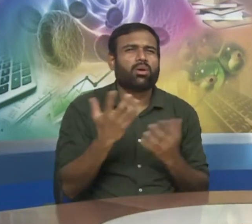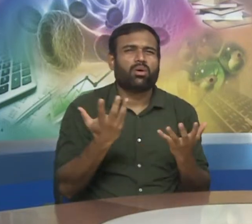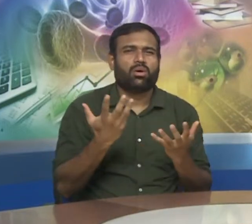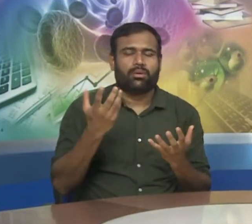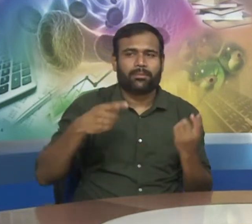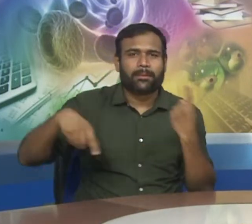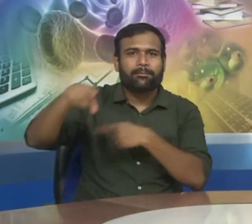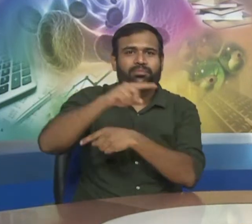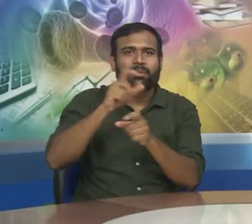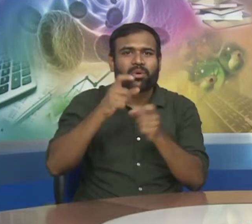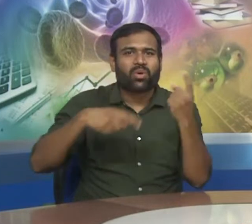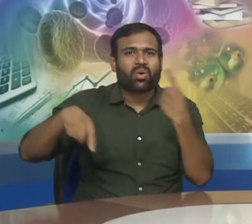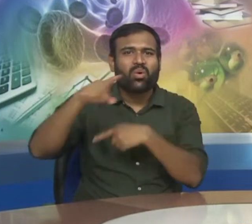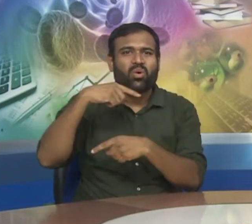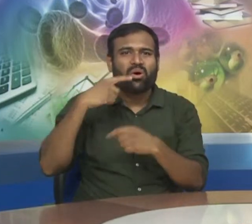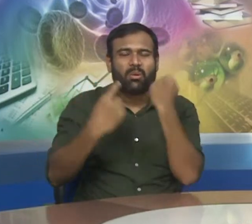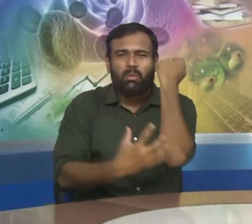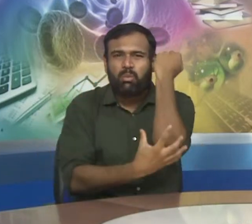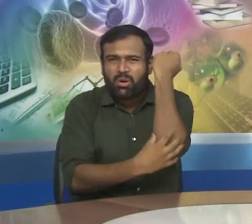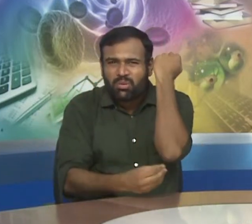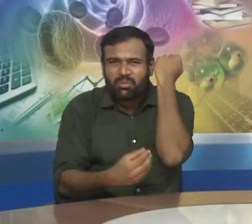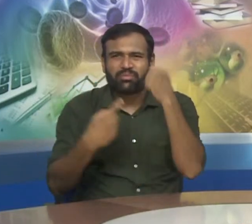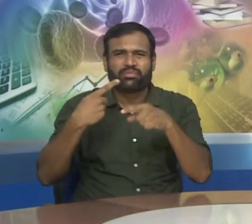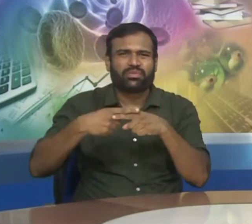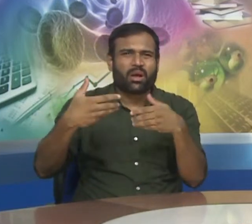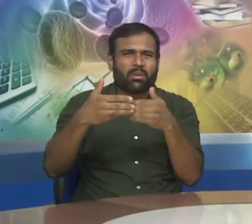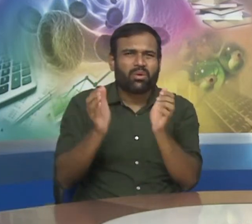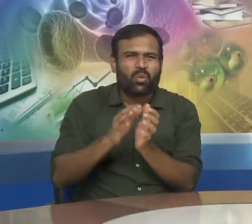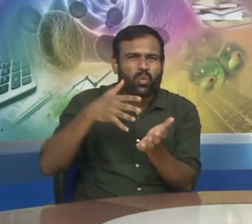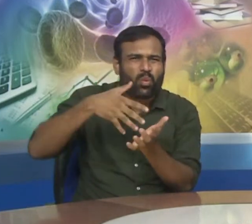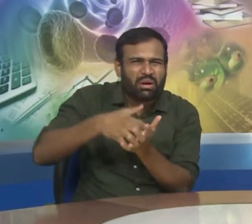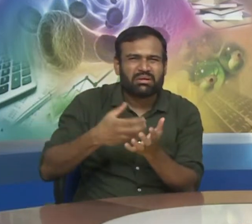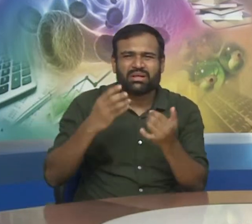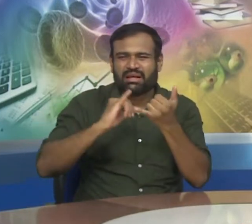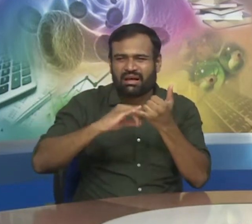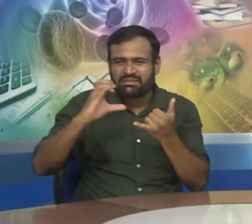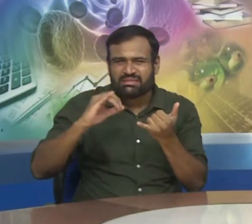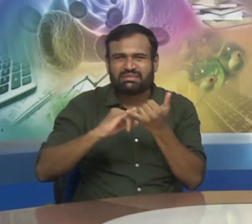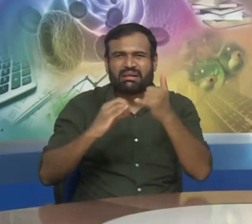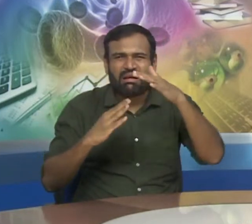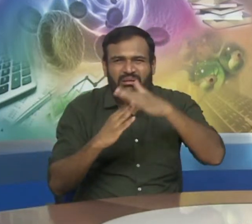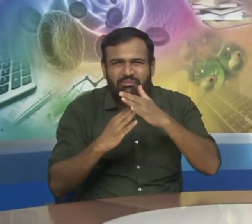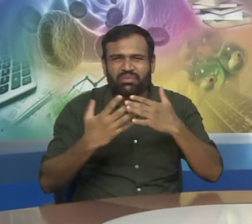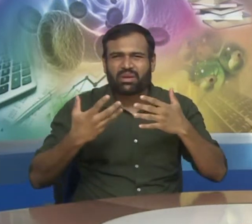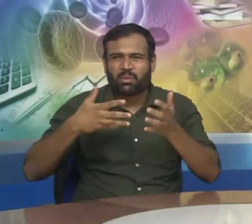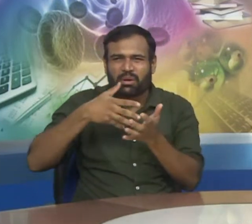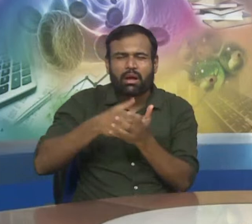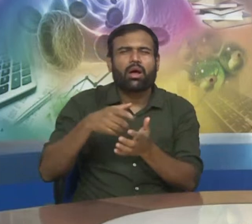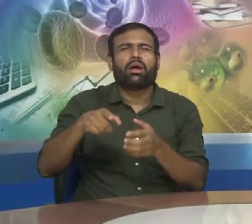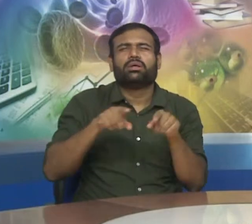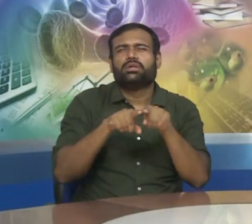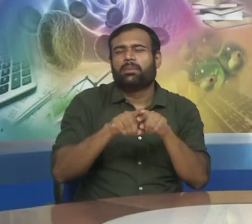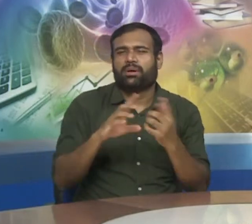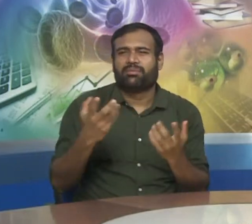PIL is important because justice is now easily available to the poor and the weaker section of the